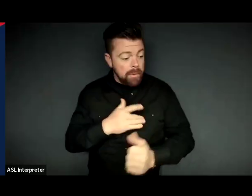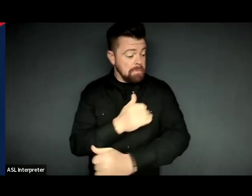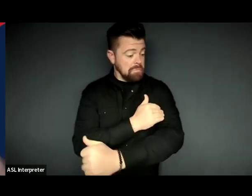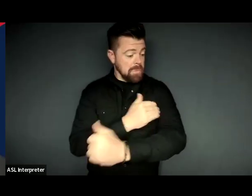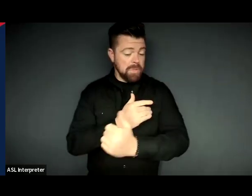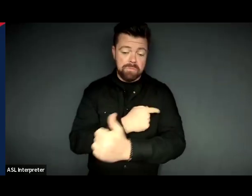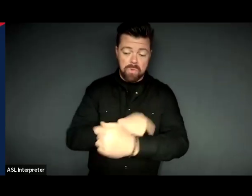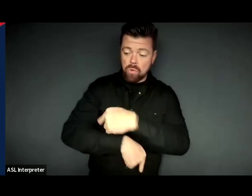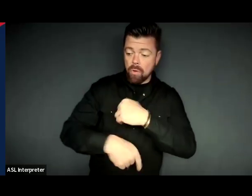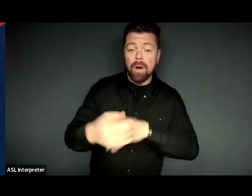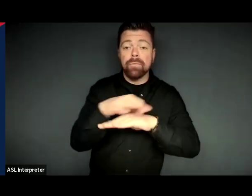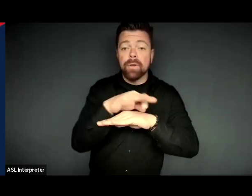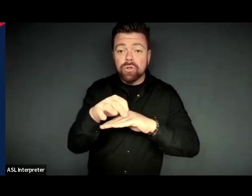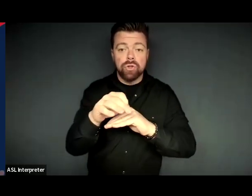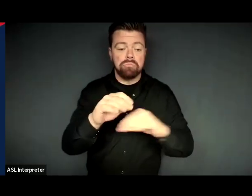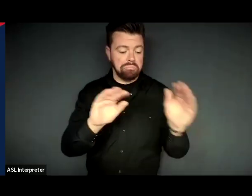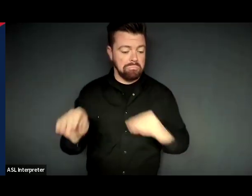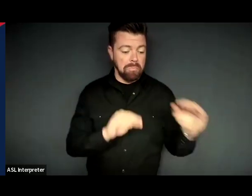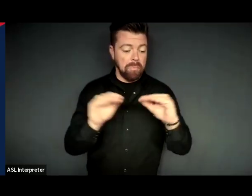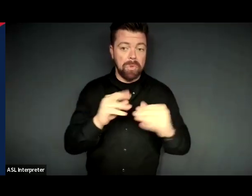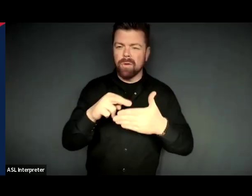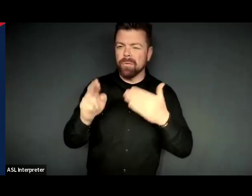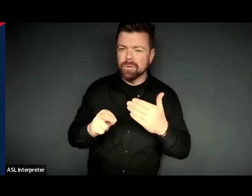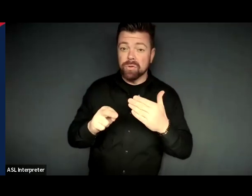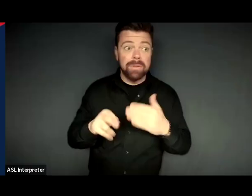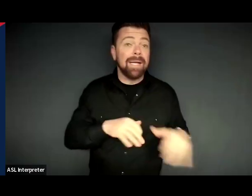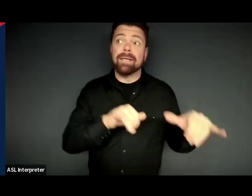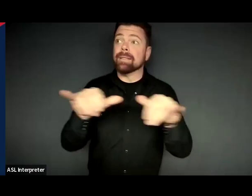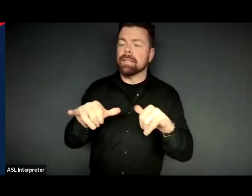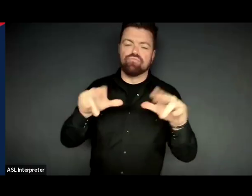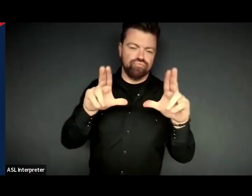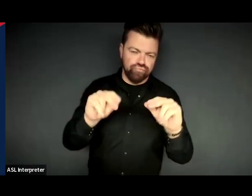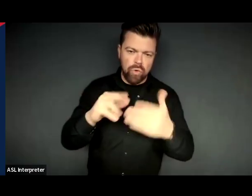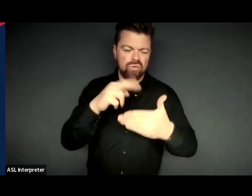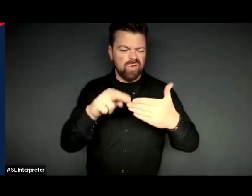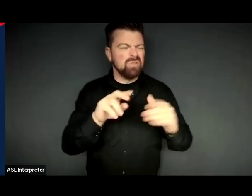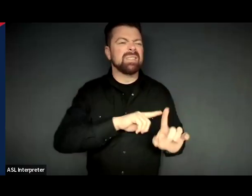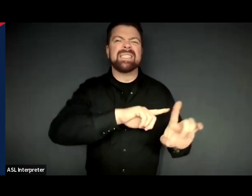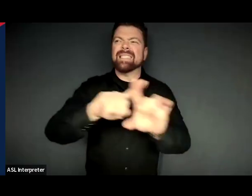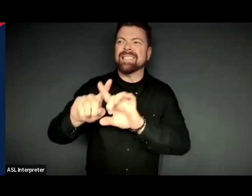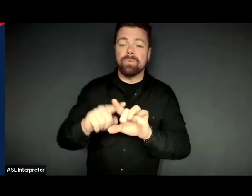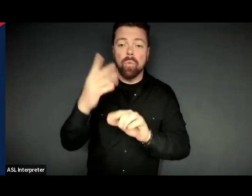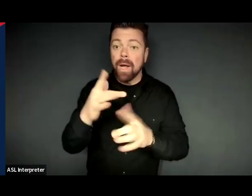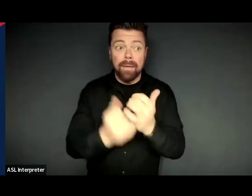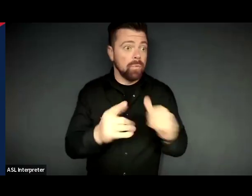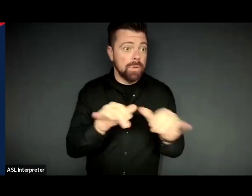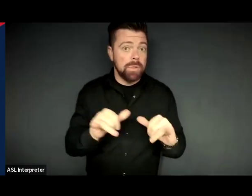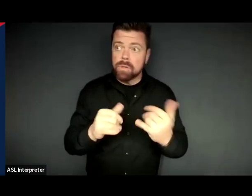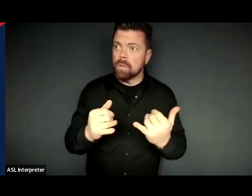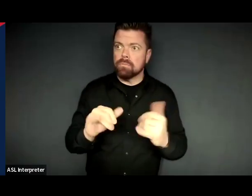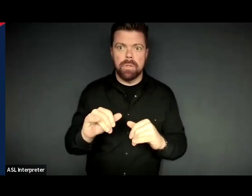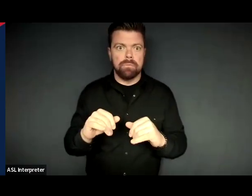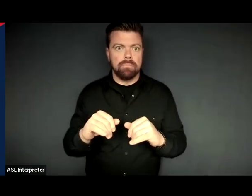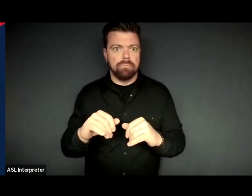arm function. The results that you get is different for everybody because everybody's injury is different. And